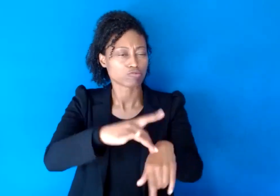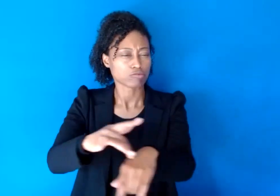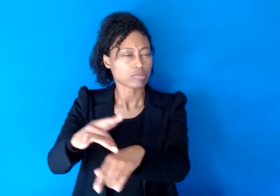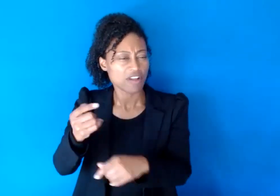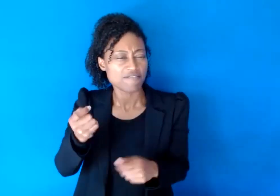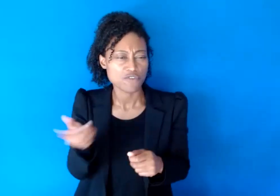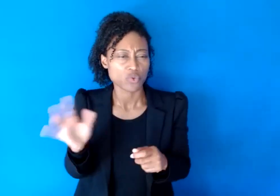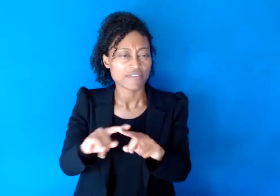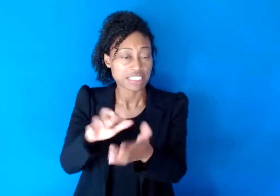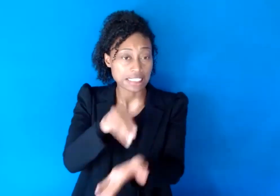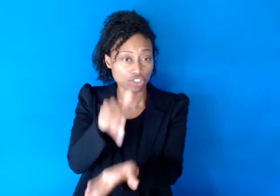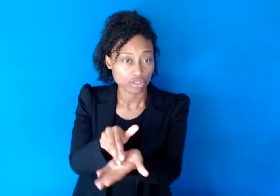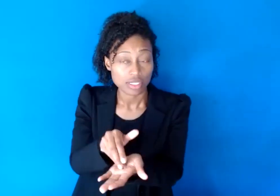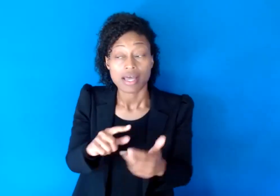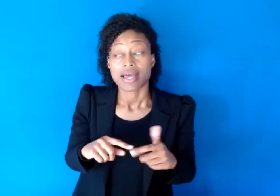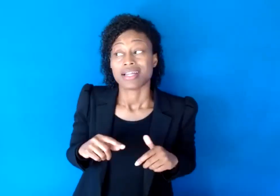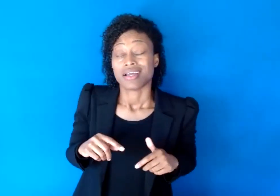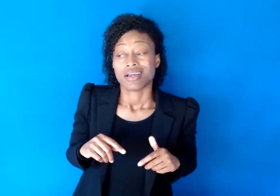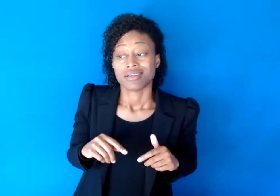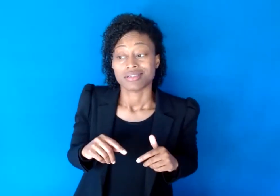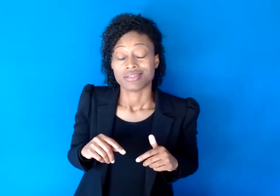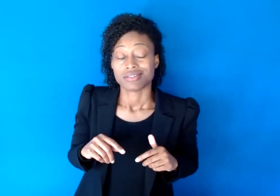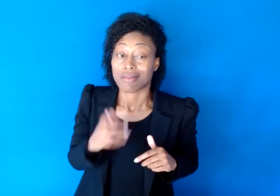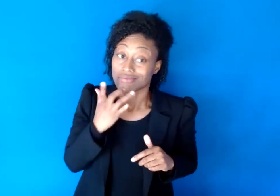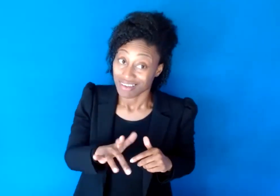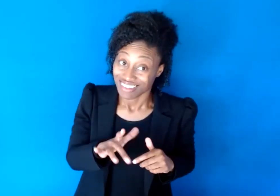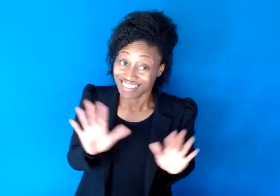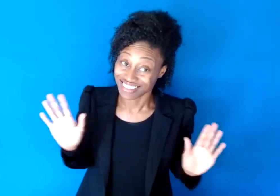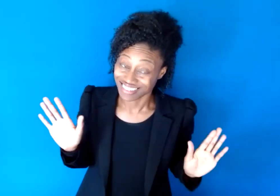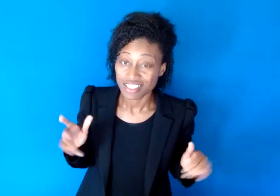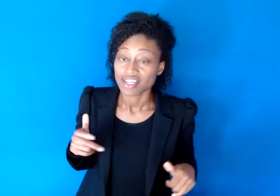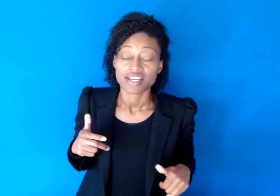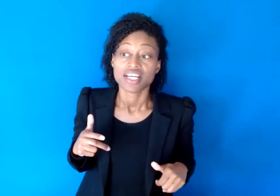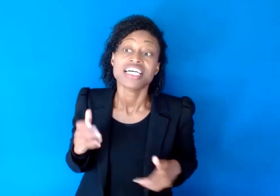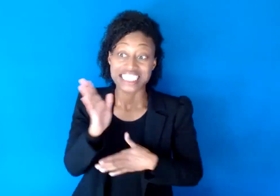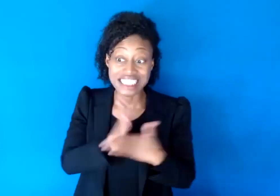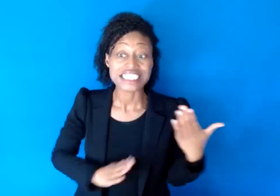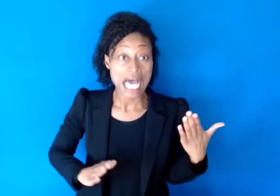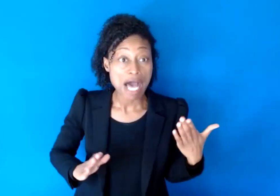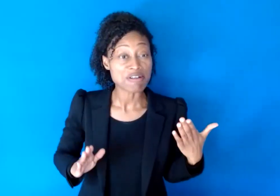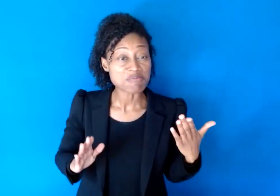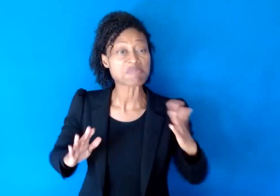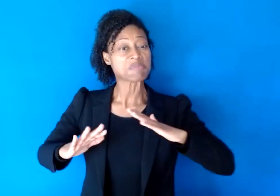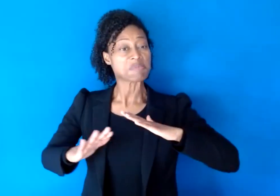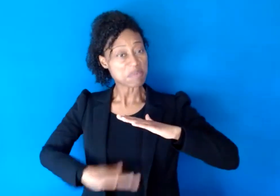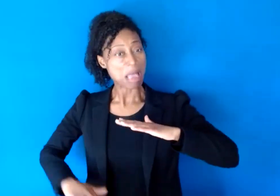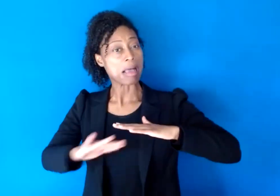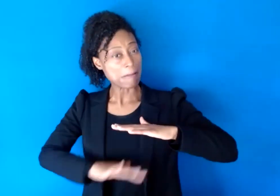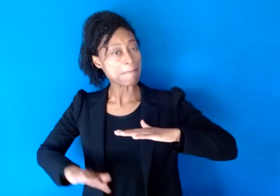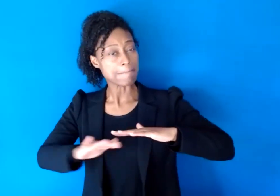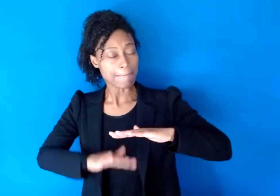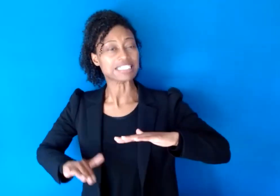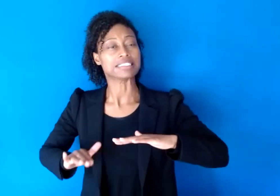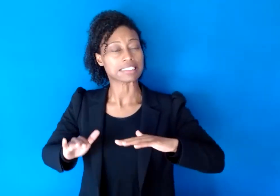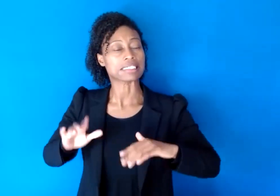places where, fortunately enough, they had some skeleton, some outlines of it,